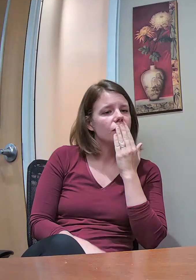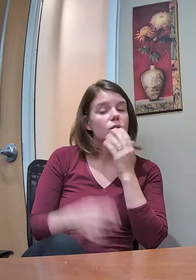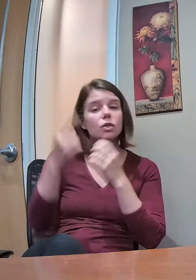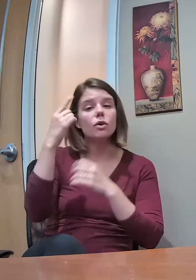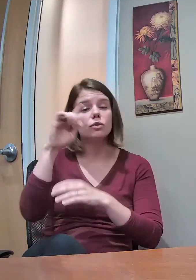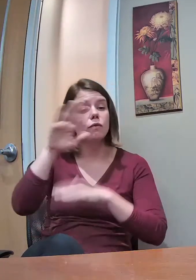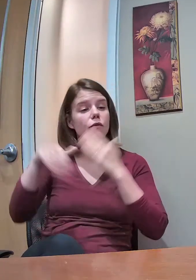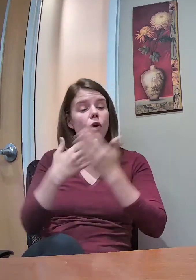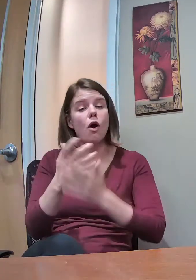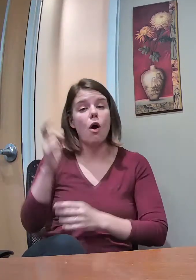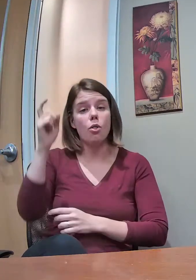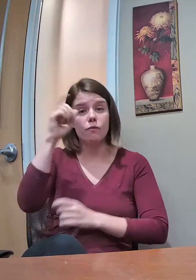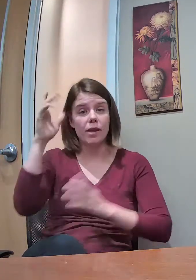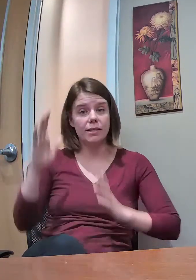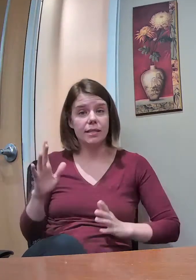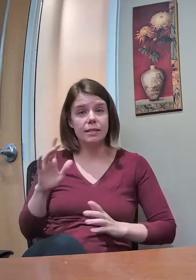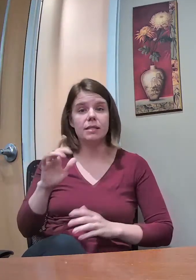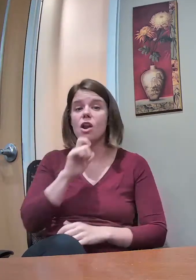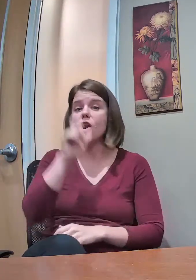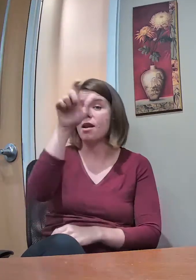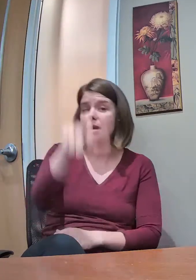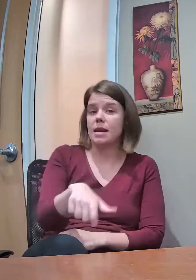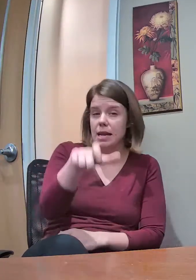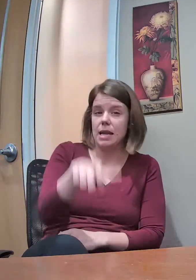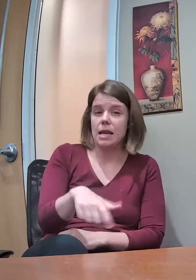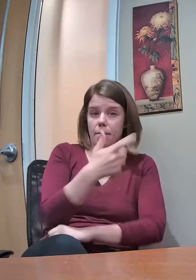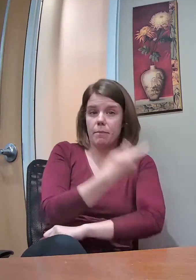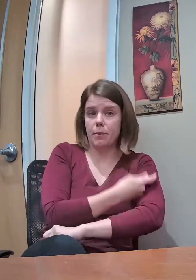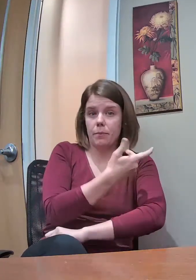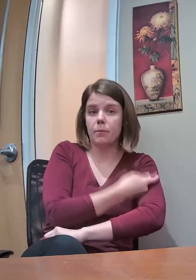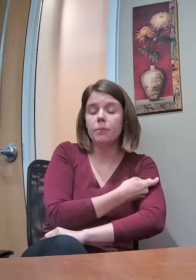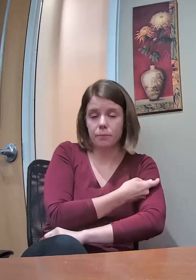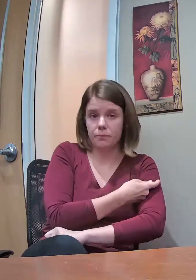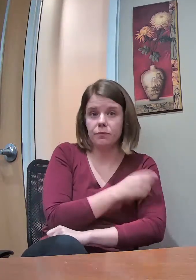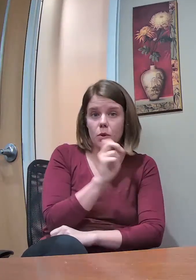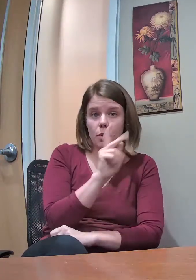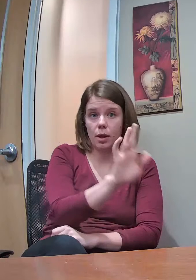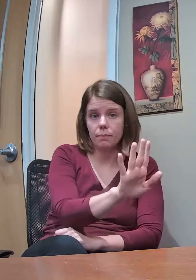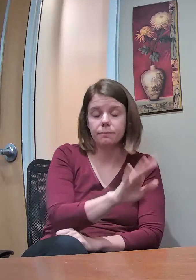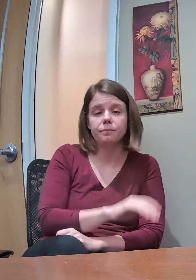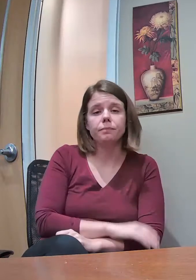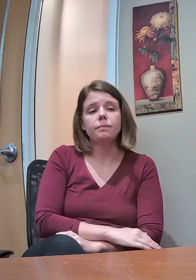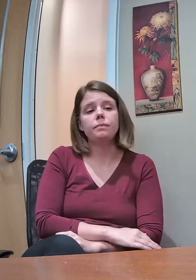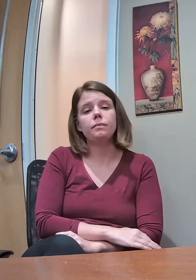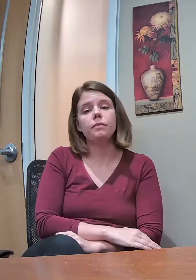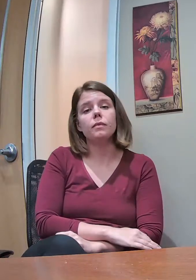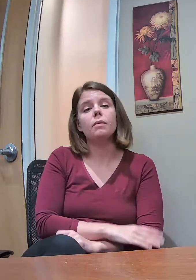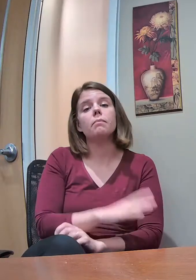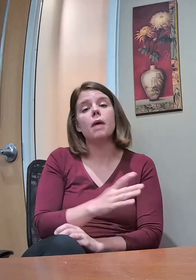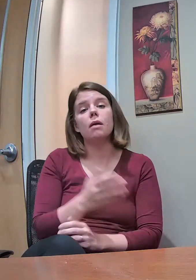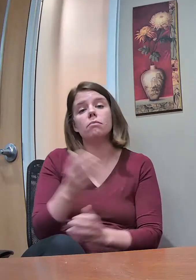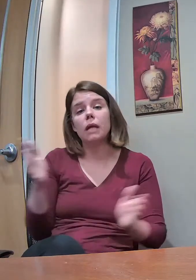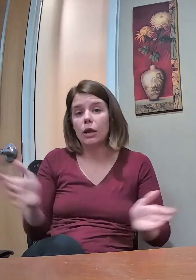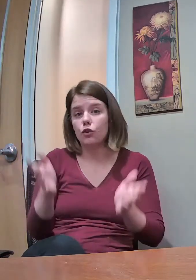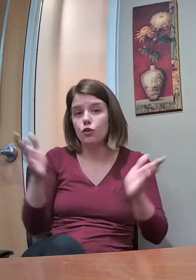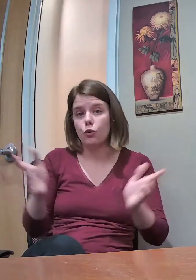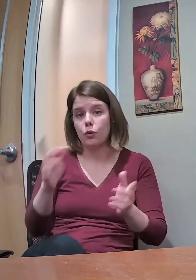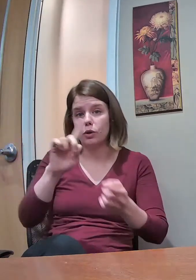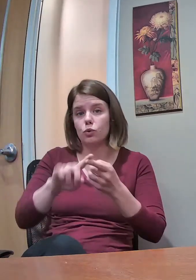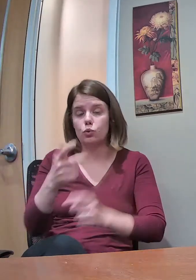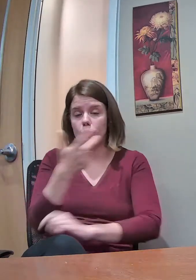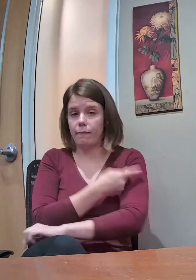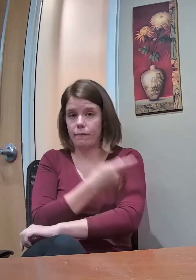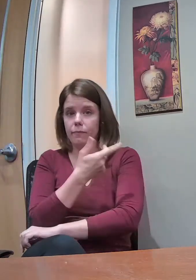I'm just going back to where. Okay, so the ministry has not mandated immunizations for any resident, staff,